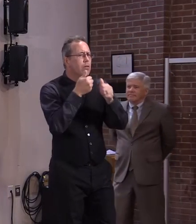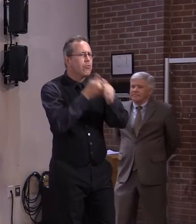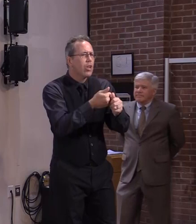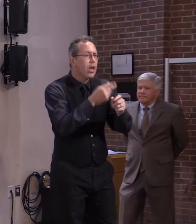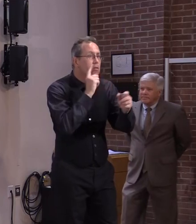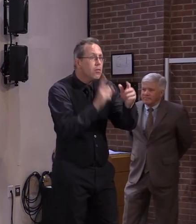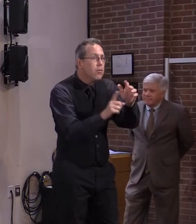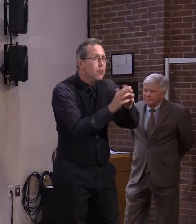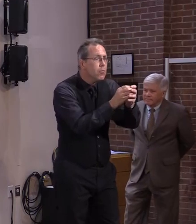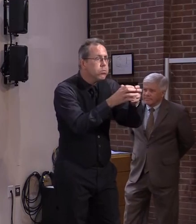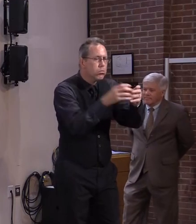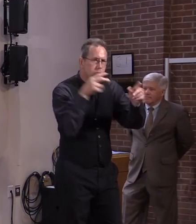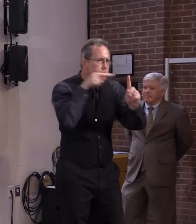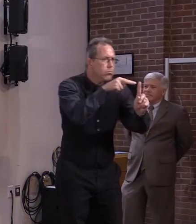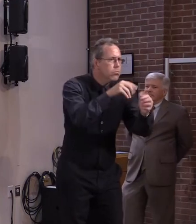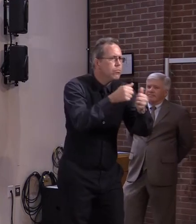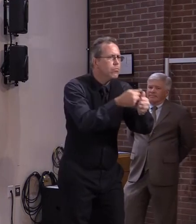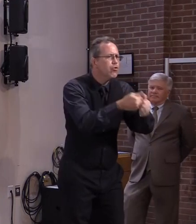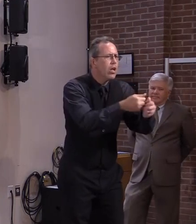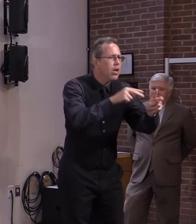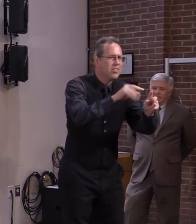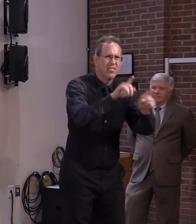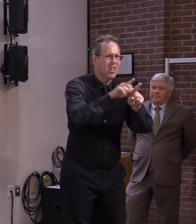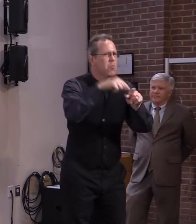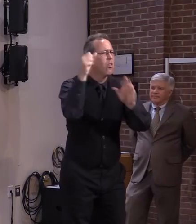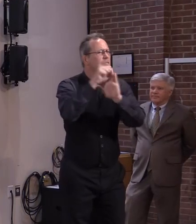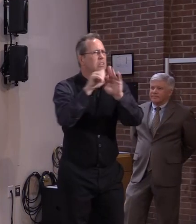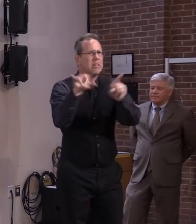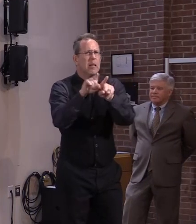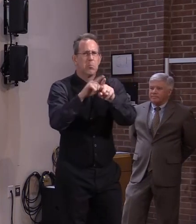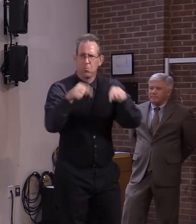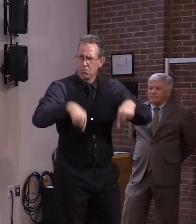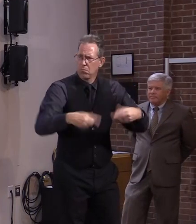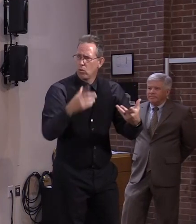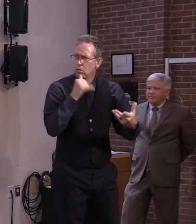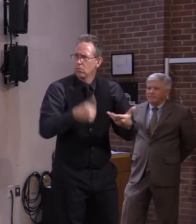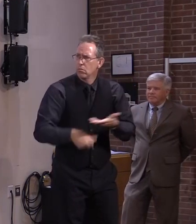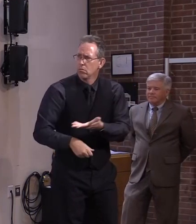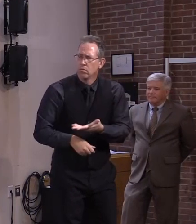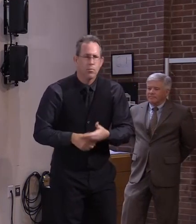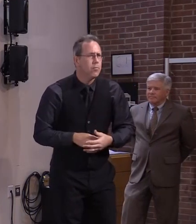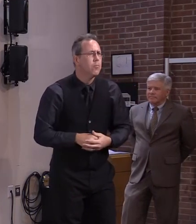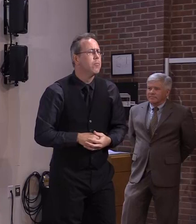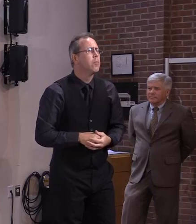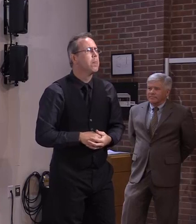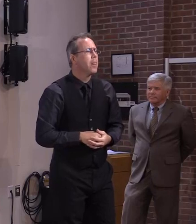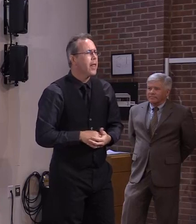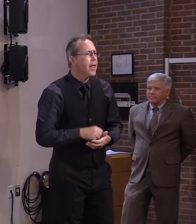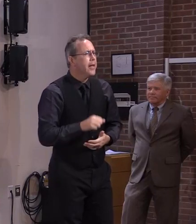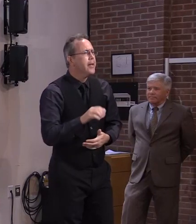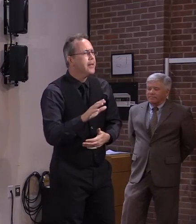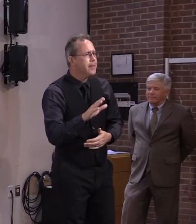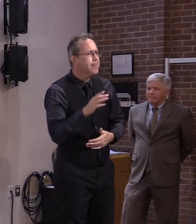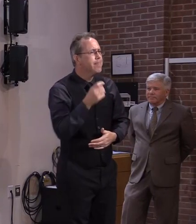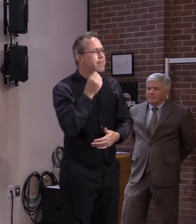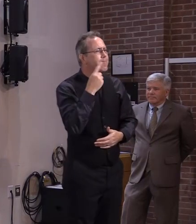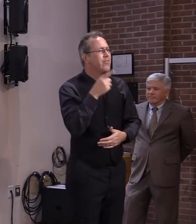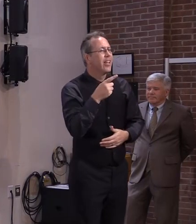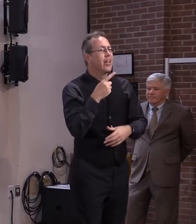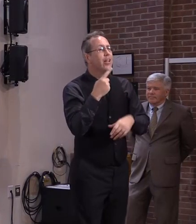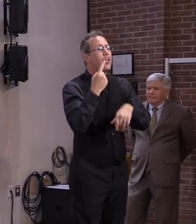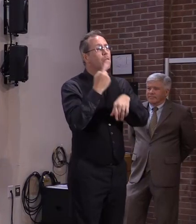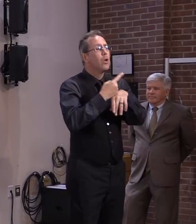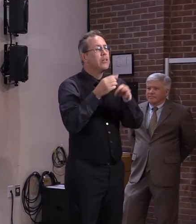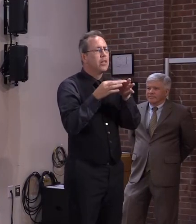be time to look at the data to confirm that the cases are indeed positives, that, you know, the health department is getting 5, 6, 7,